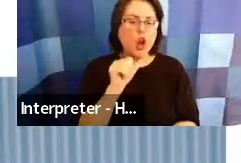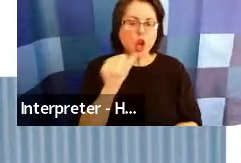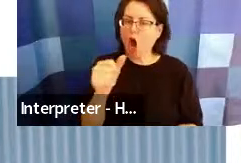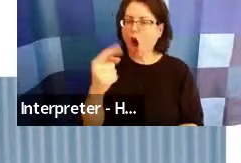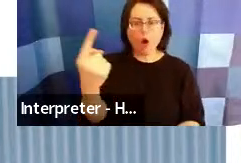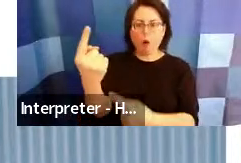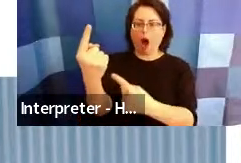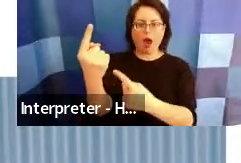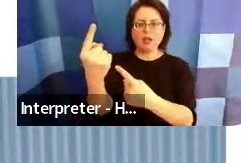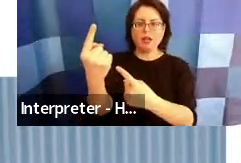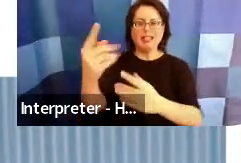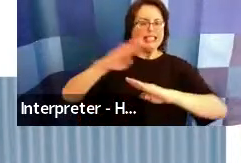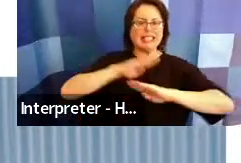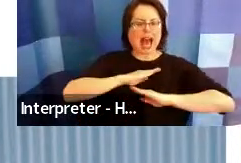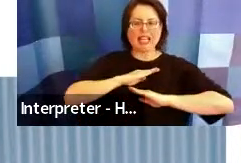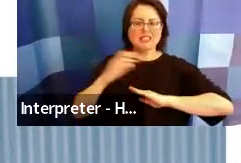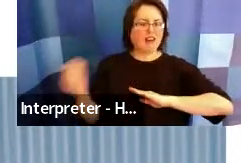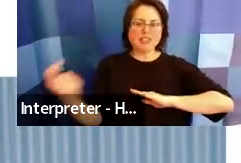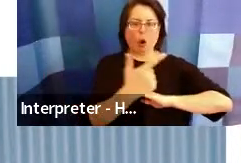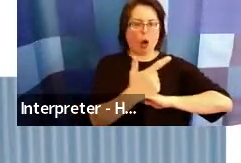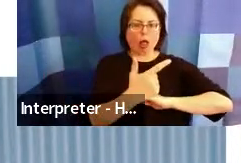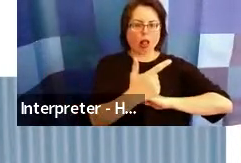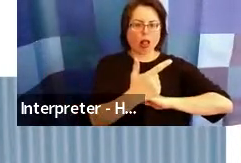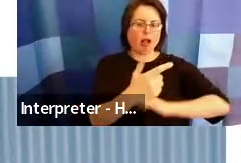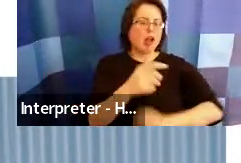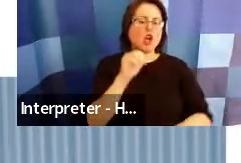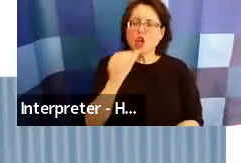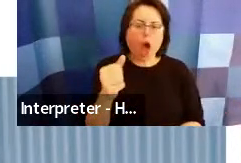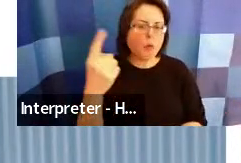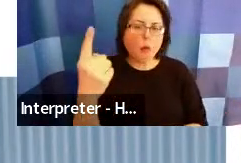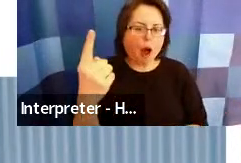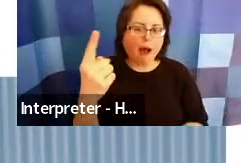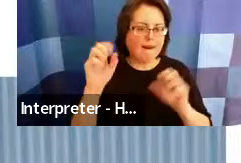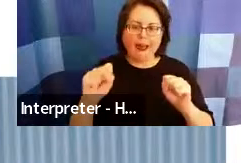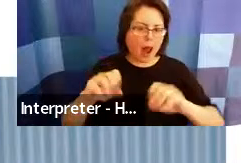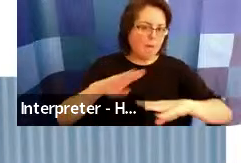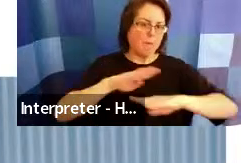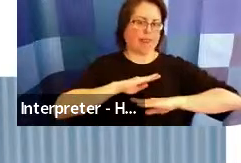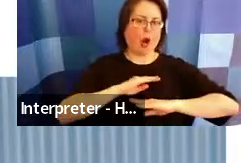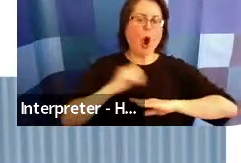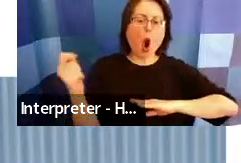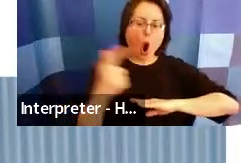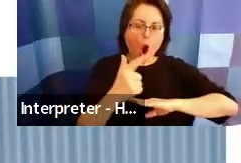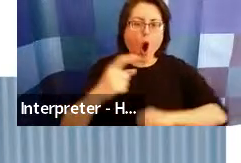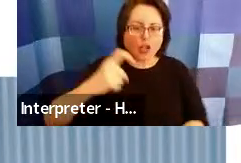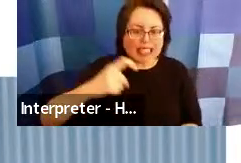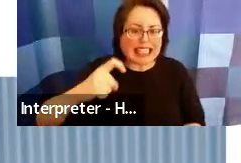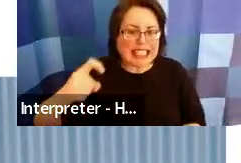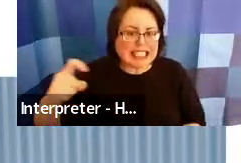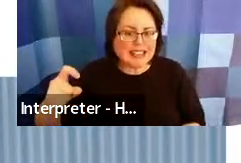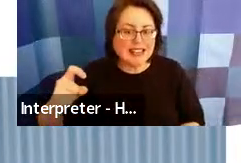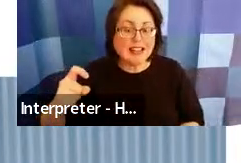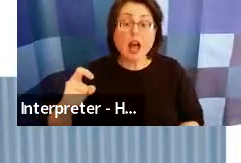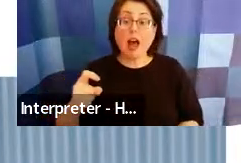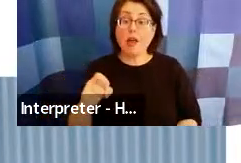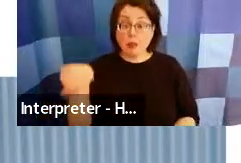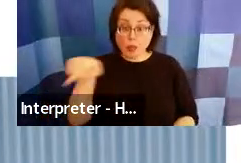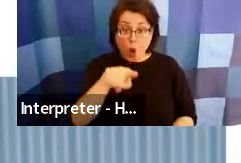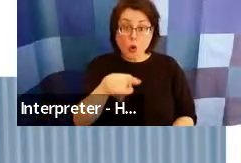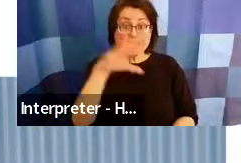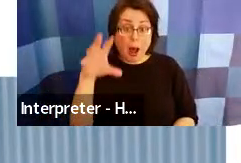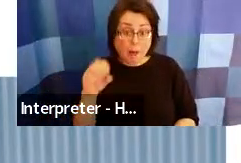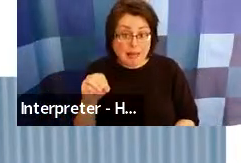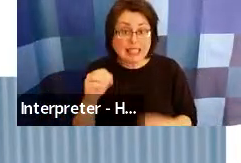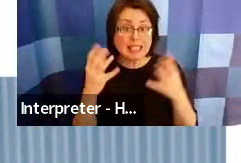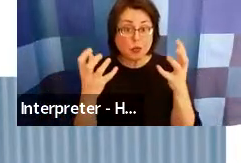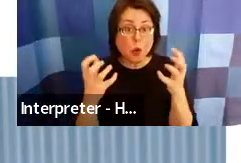everyone. No one vehicle can serve most people's range of needs. We're private sector companies that are trying to have businesses